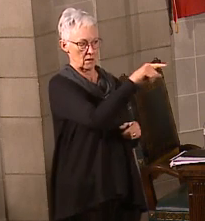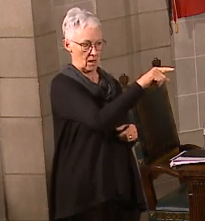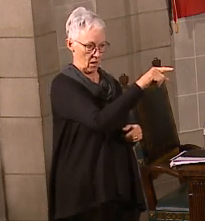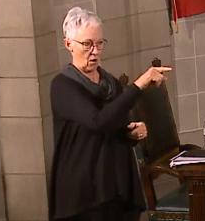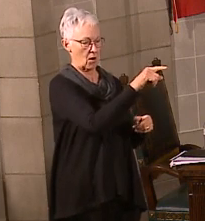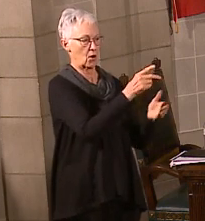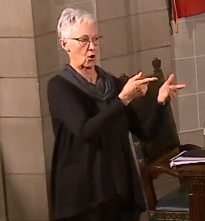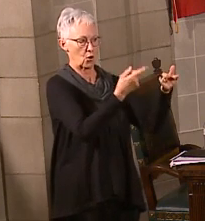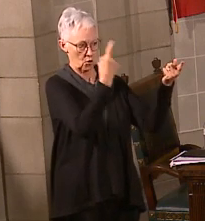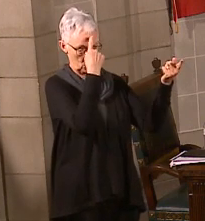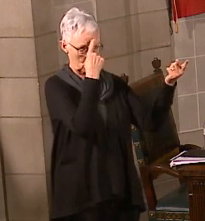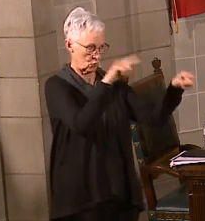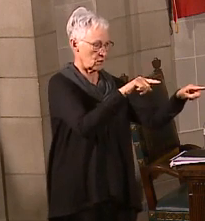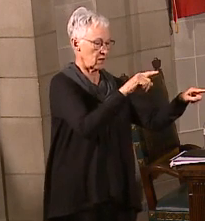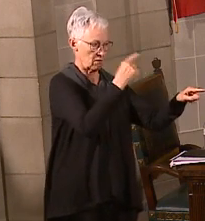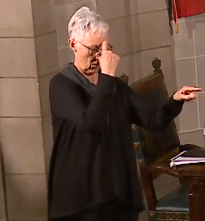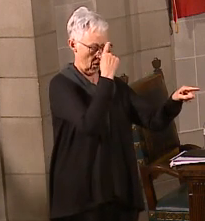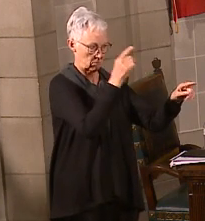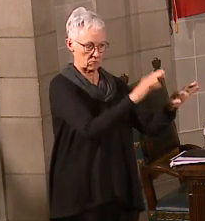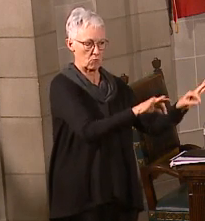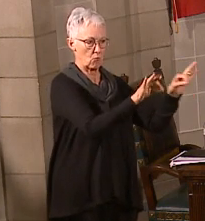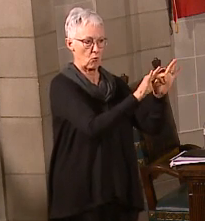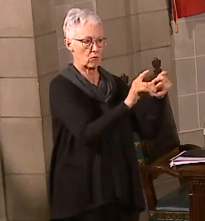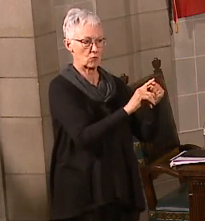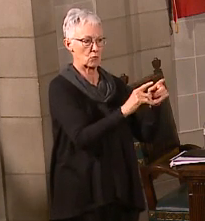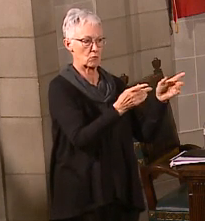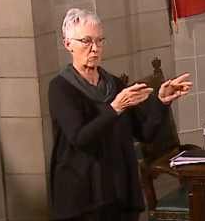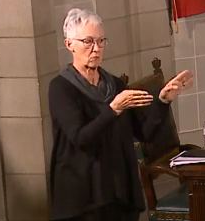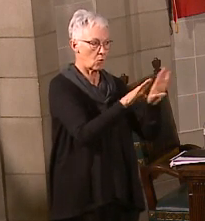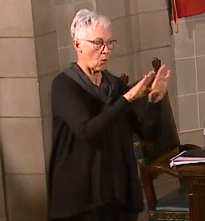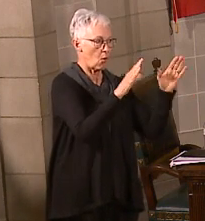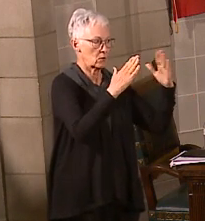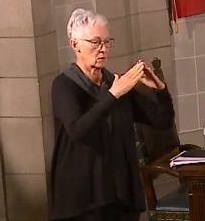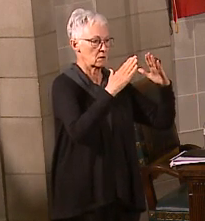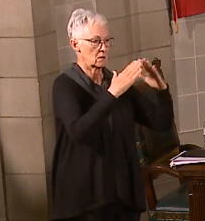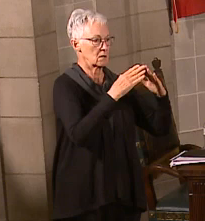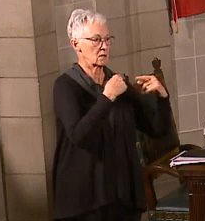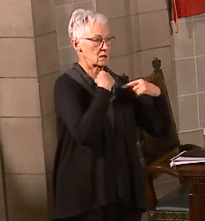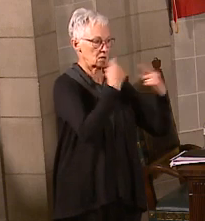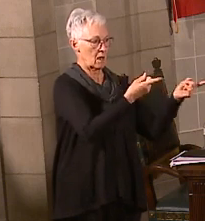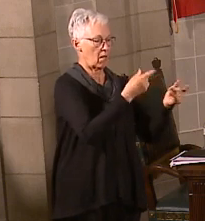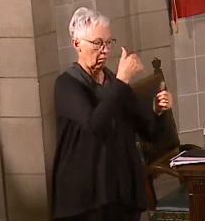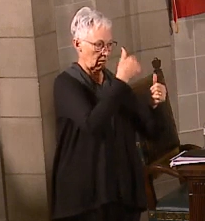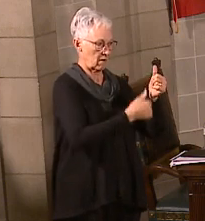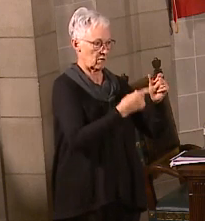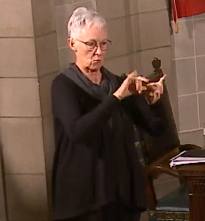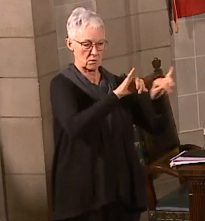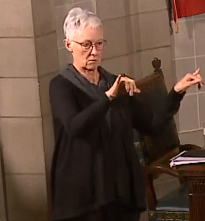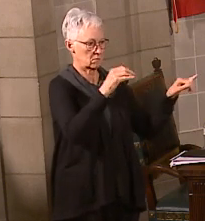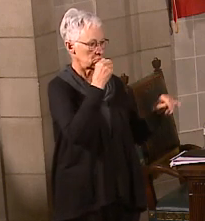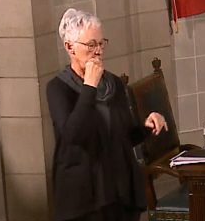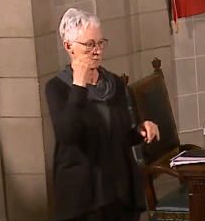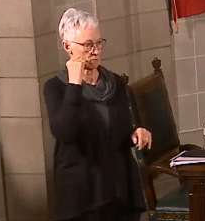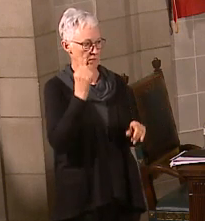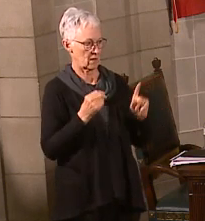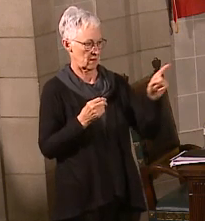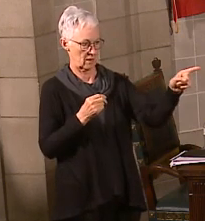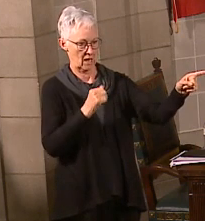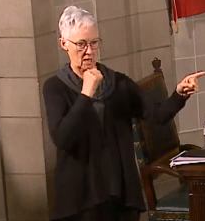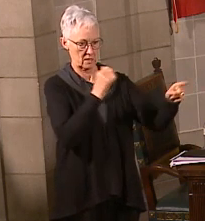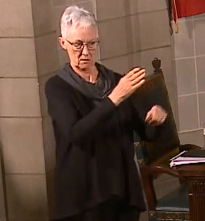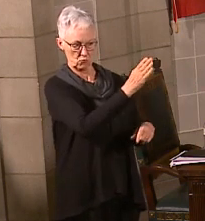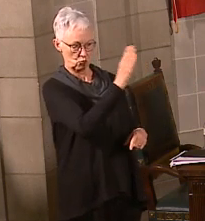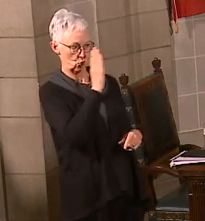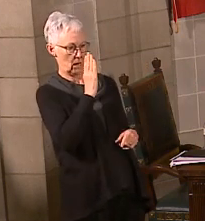in our conversation, it was probably, a week and a half, almost 2 weeks ago now, when we were talking about steps to take, they didn't make that direct ask on it.